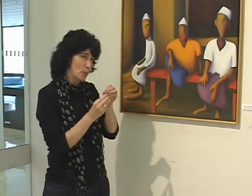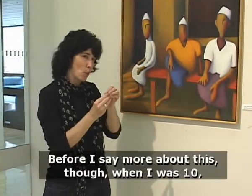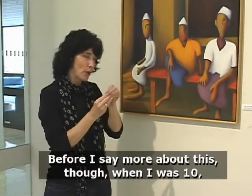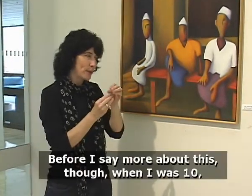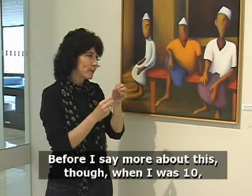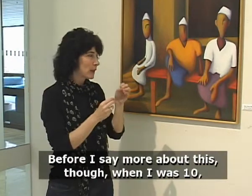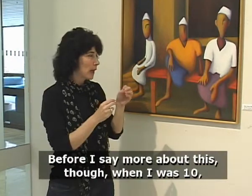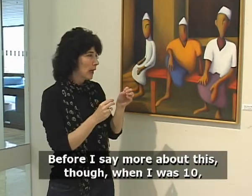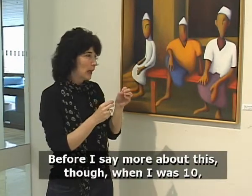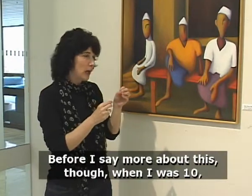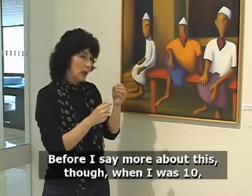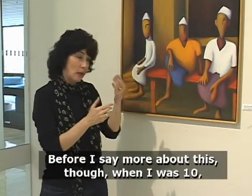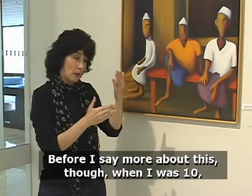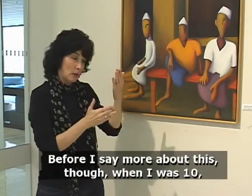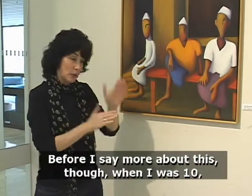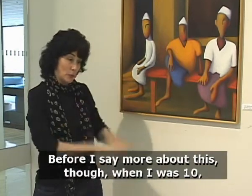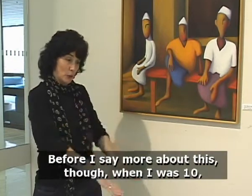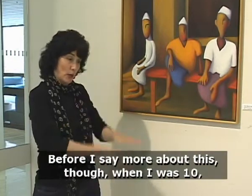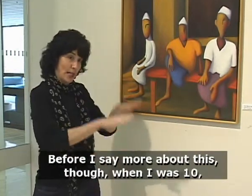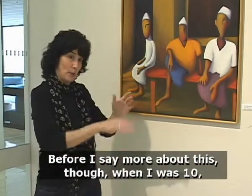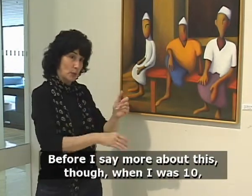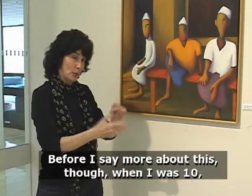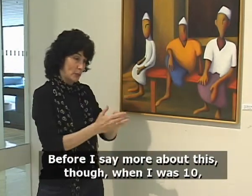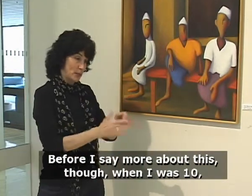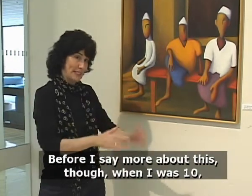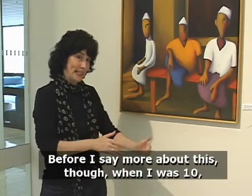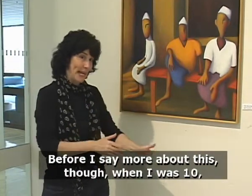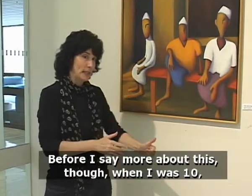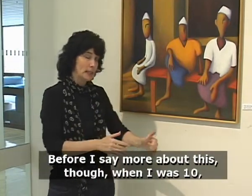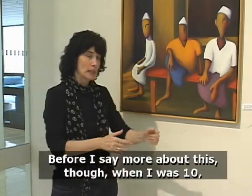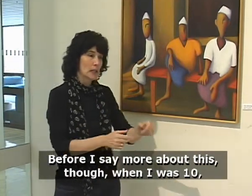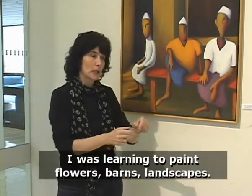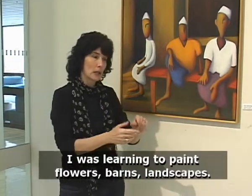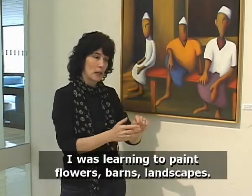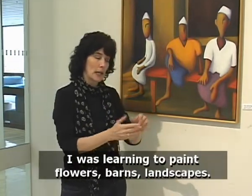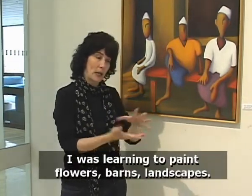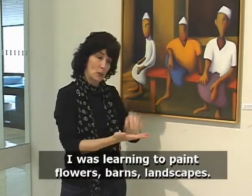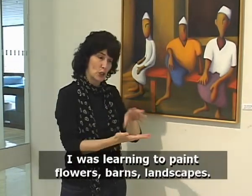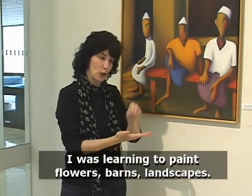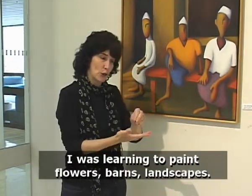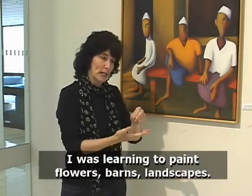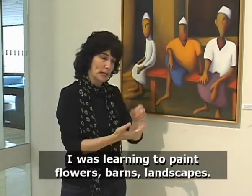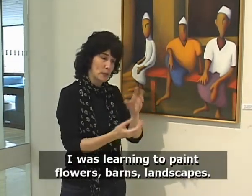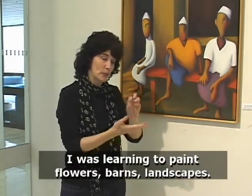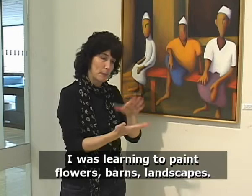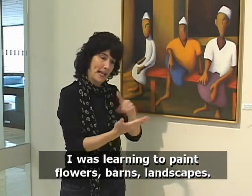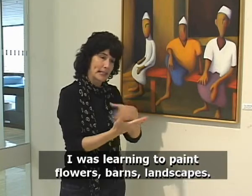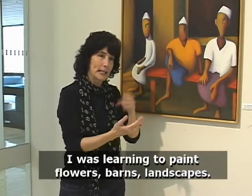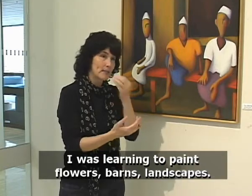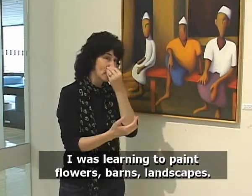Before I say more about this, though, when I was 10, I was learning to paint